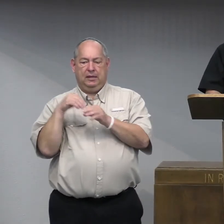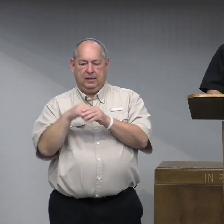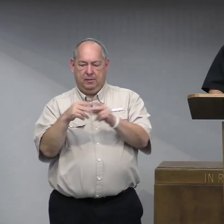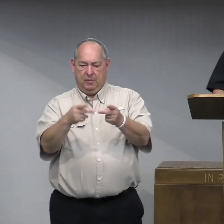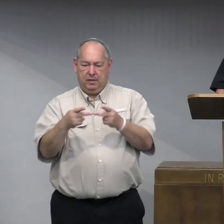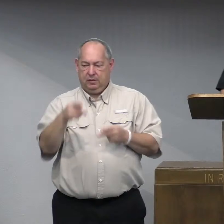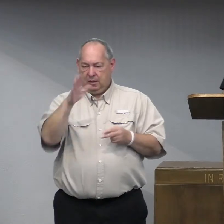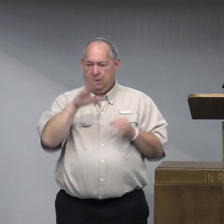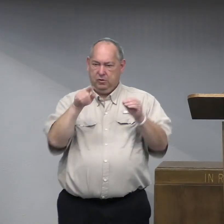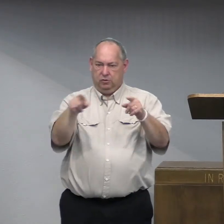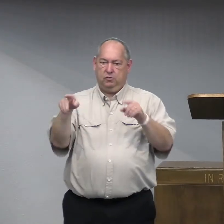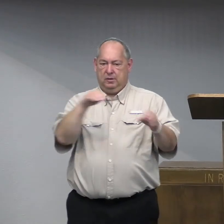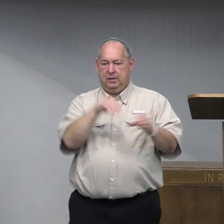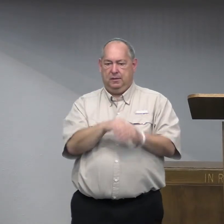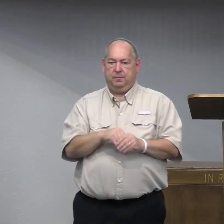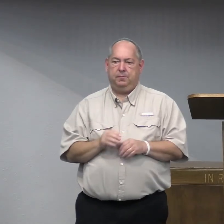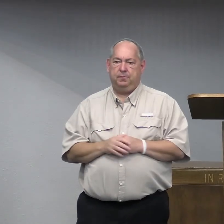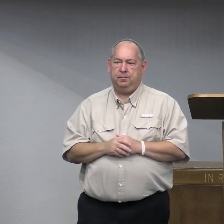position God has placed you in.